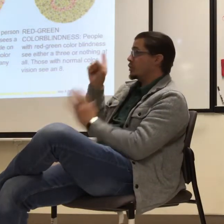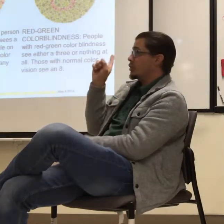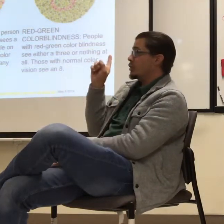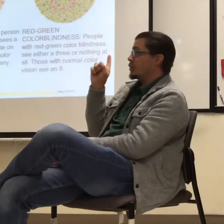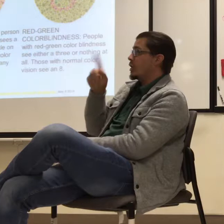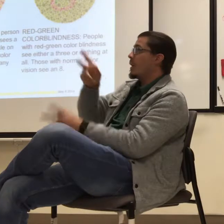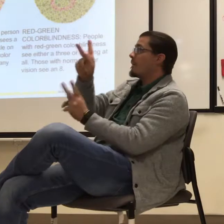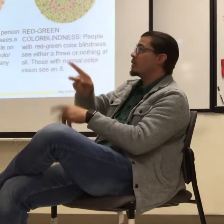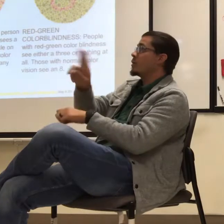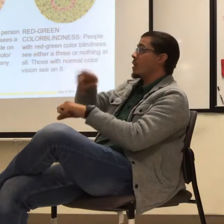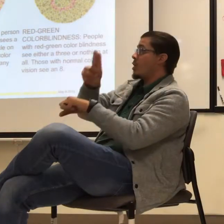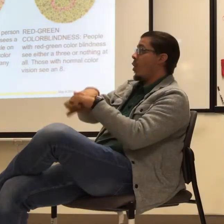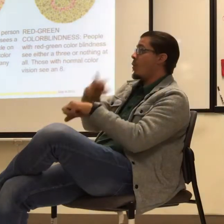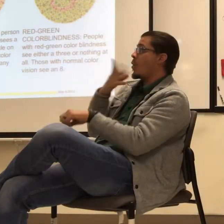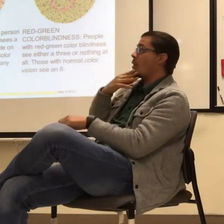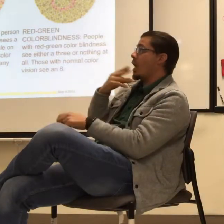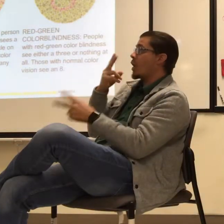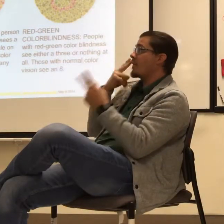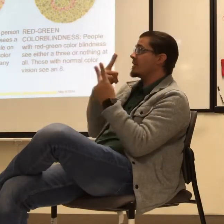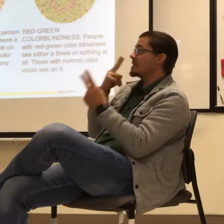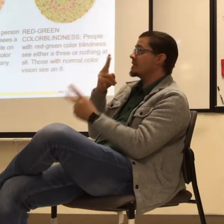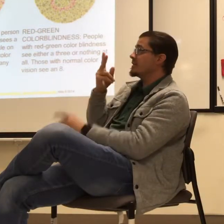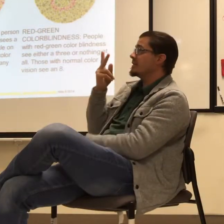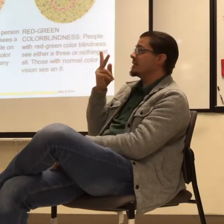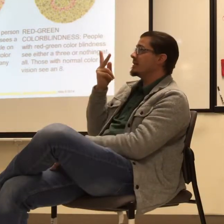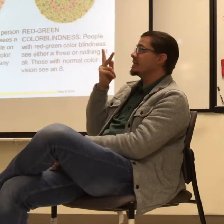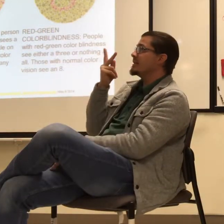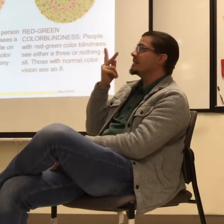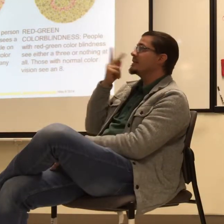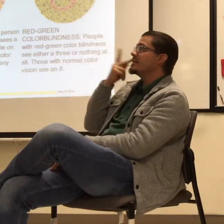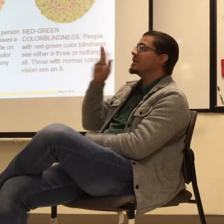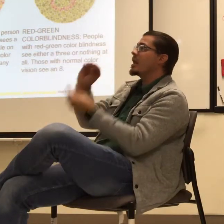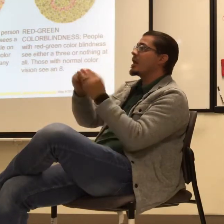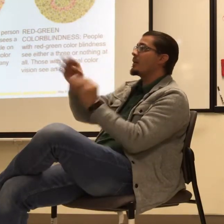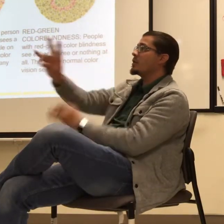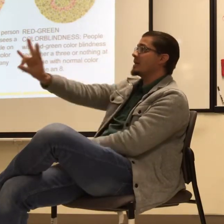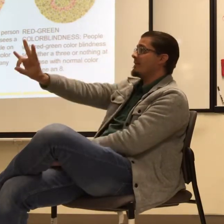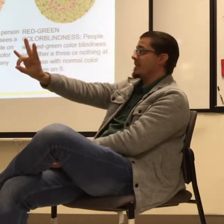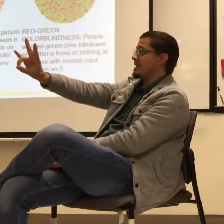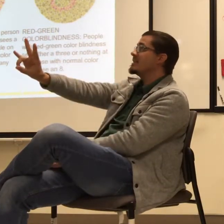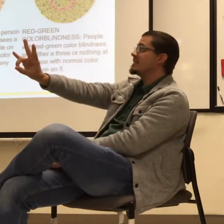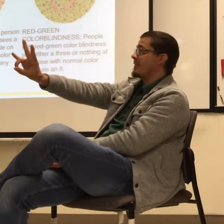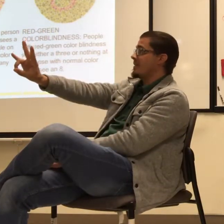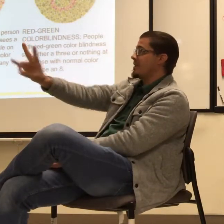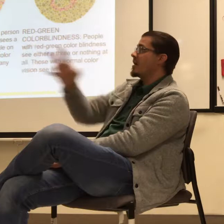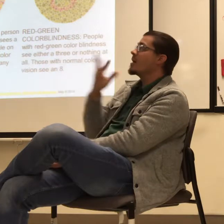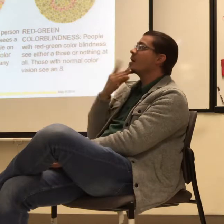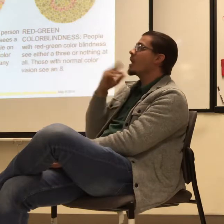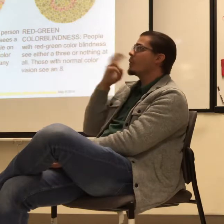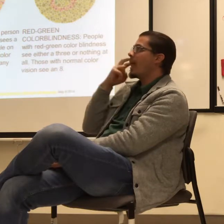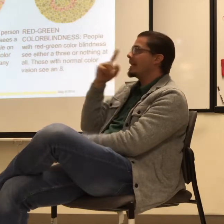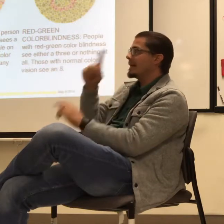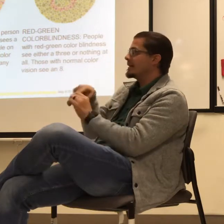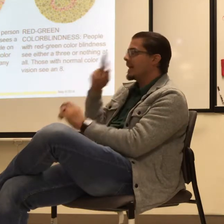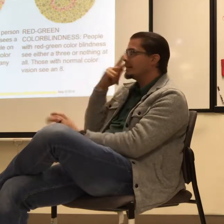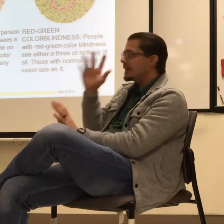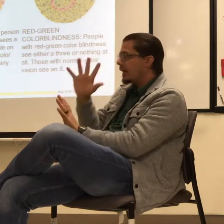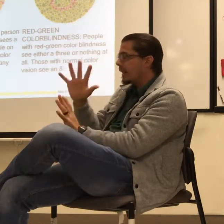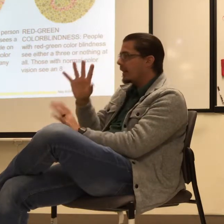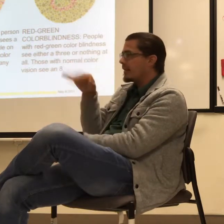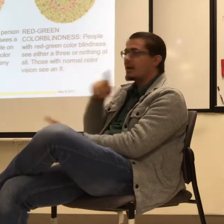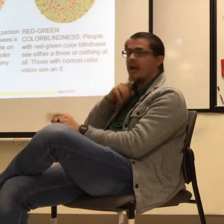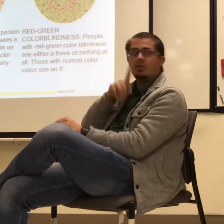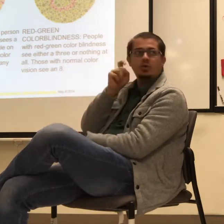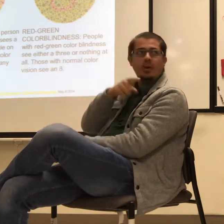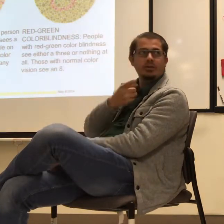a person with normal color vision sees the number 7. Those who are colorblind usually can't see it. So this kind of answers